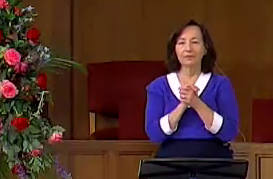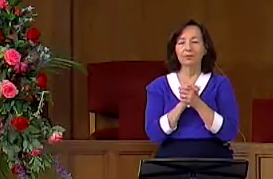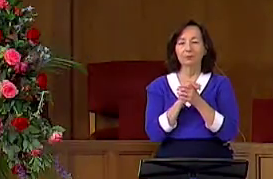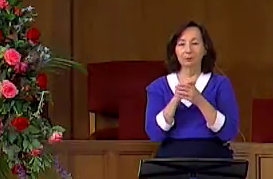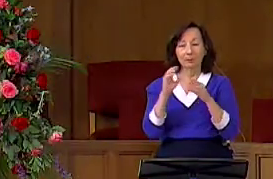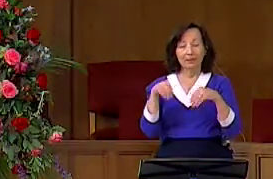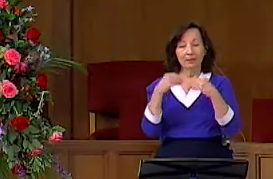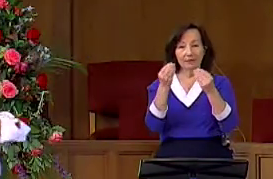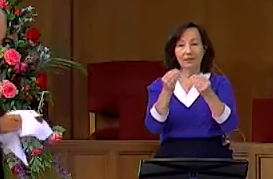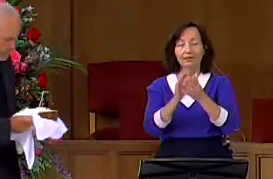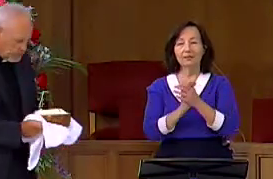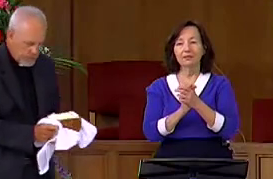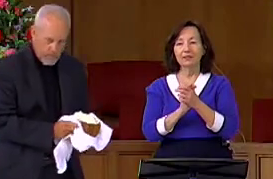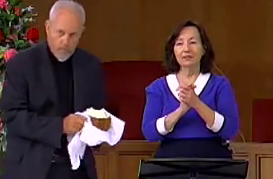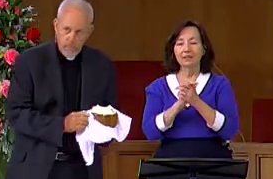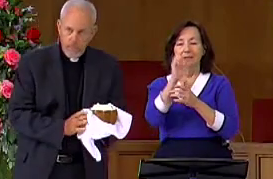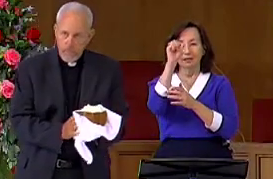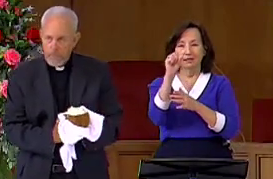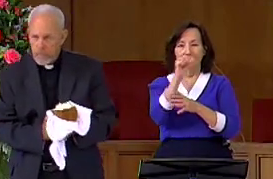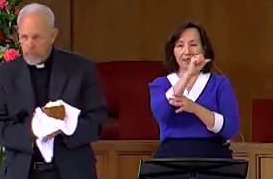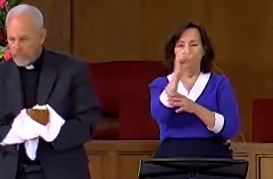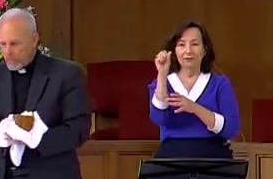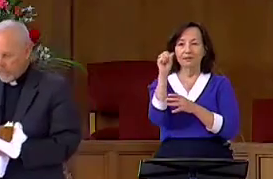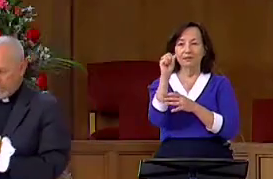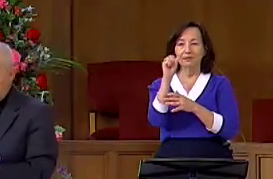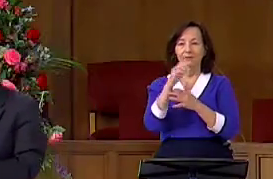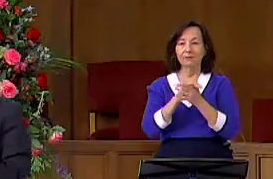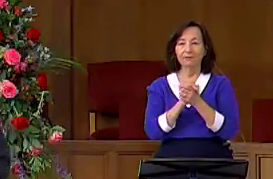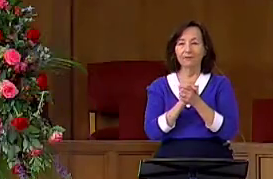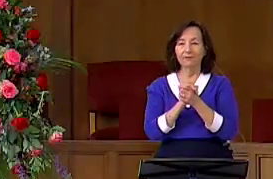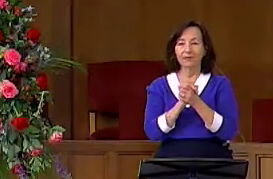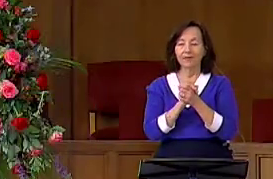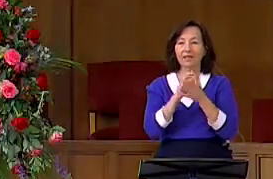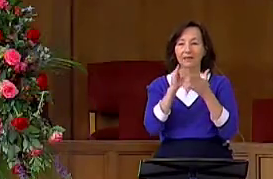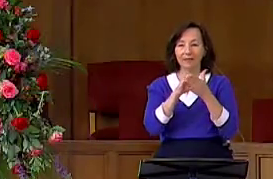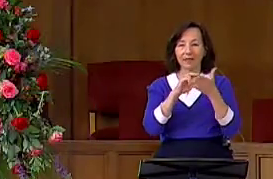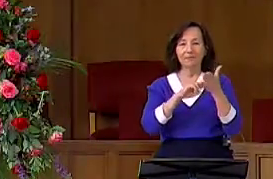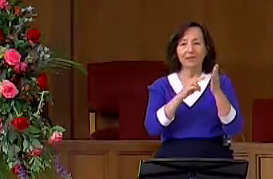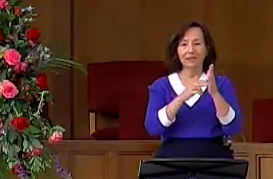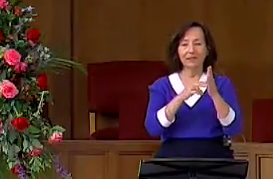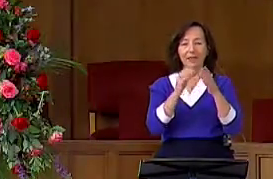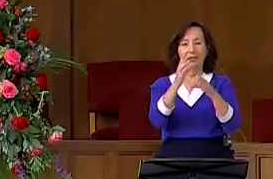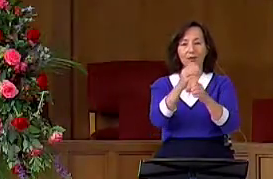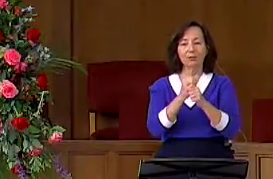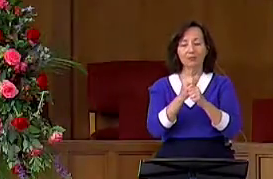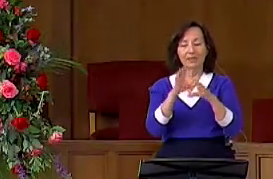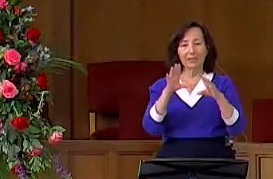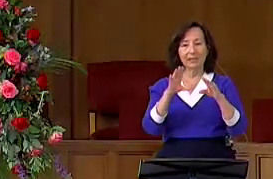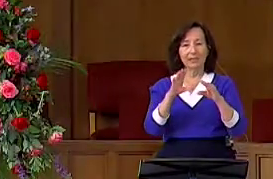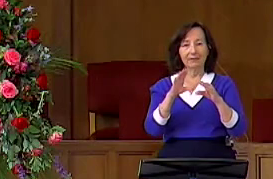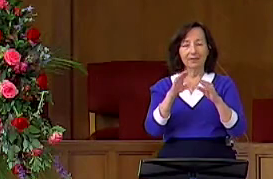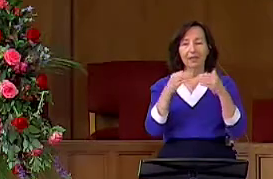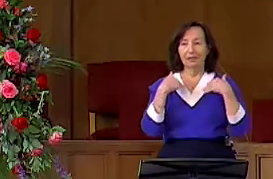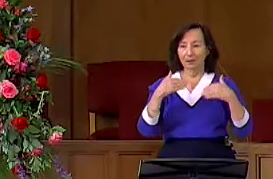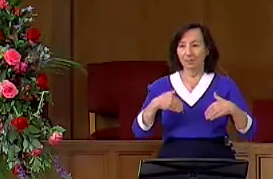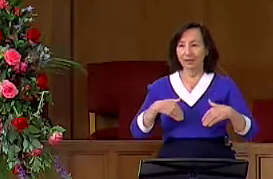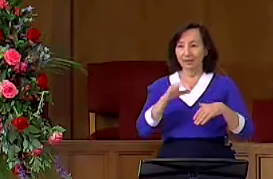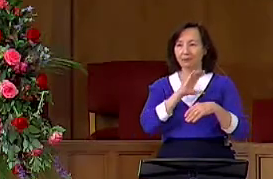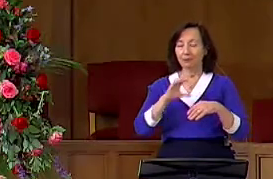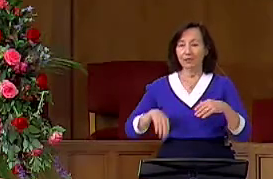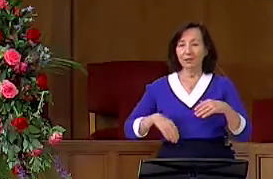the sacraments by intinction today. And that means that as you receive the body of Christ, when